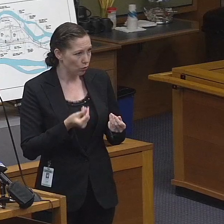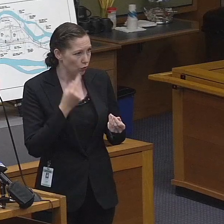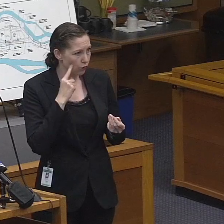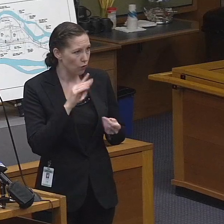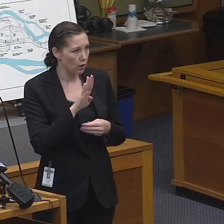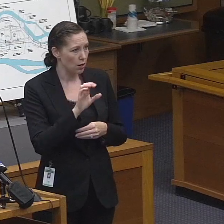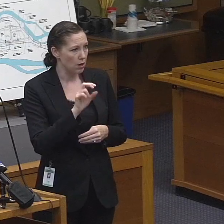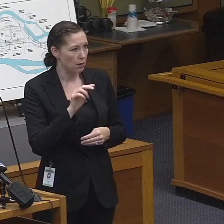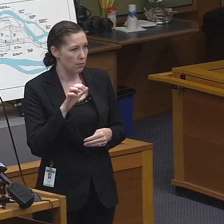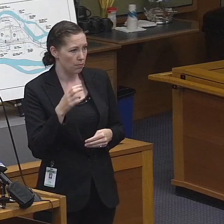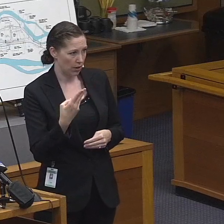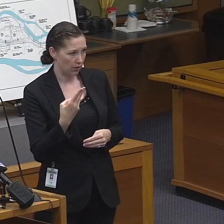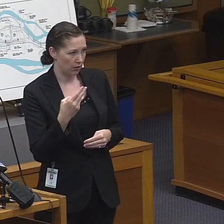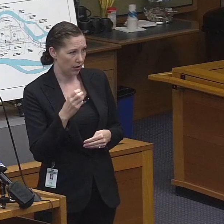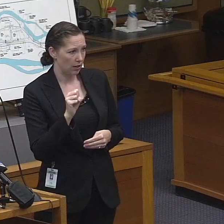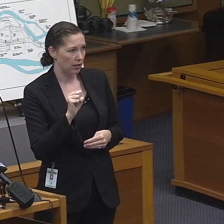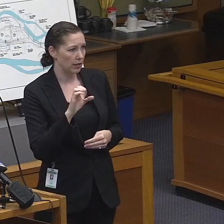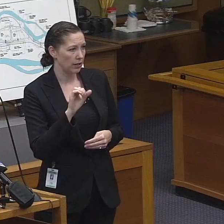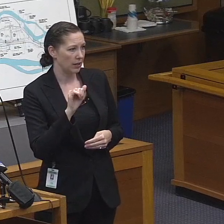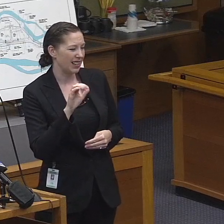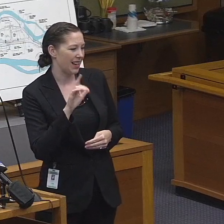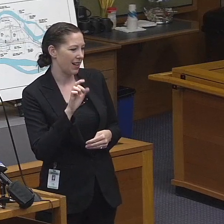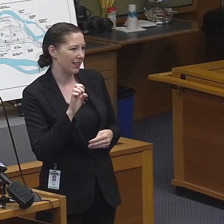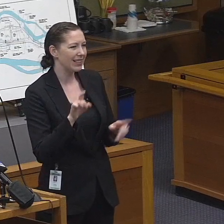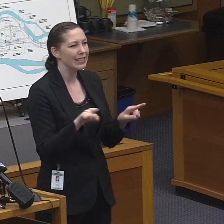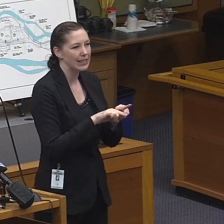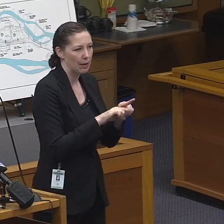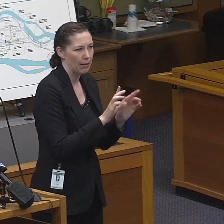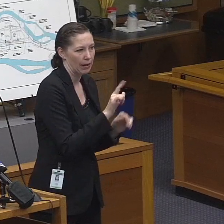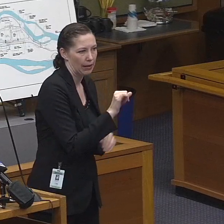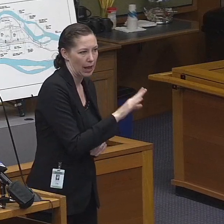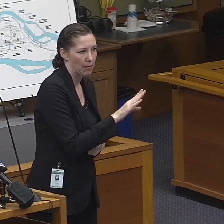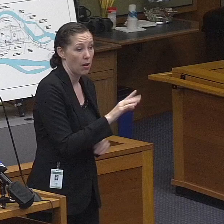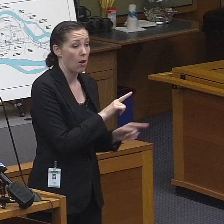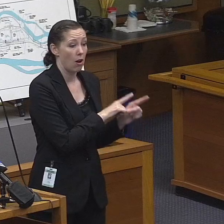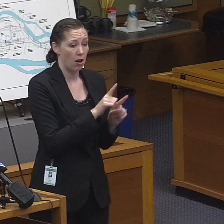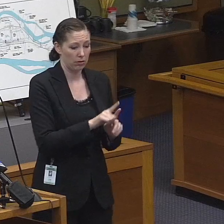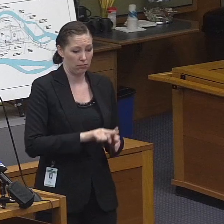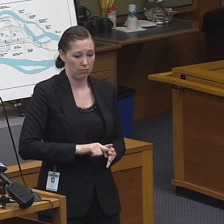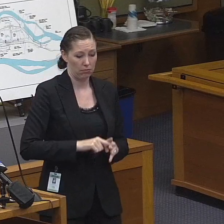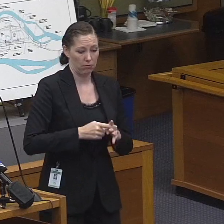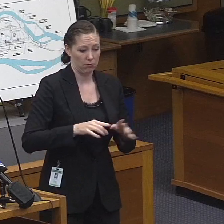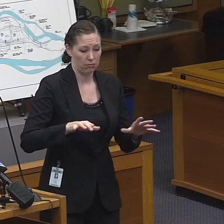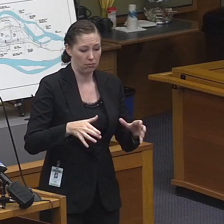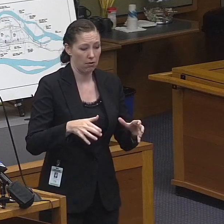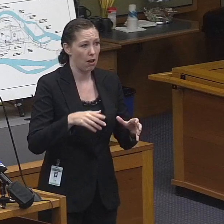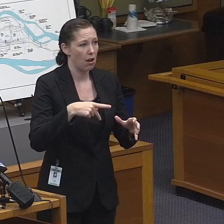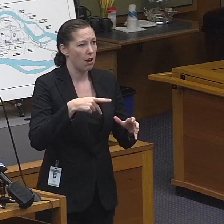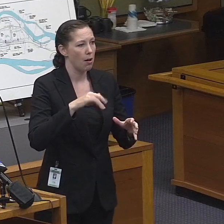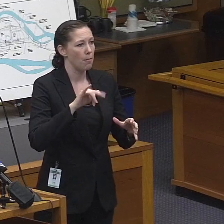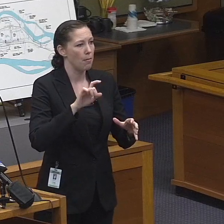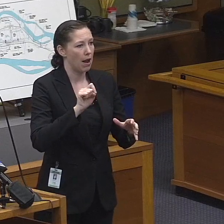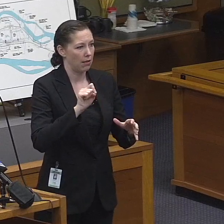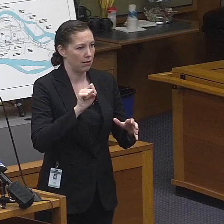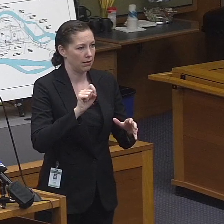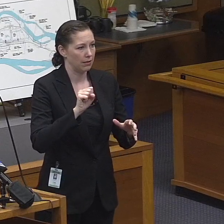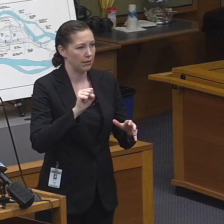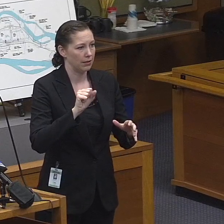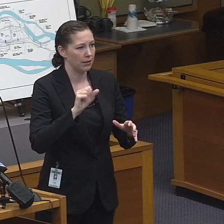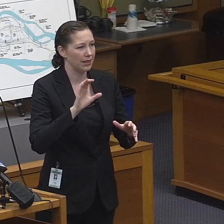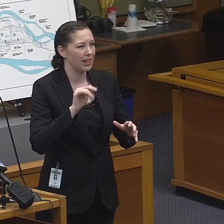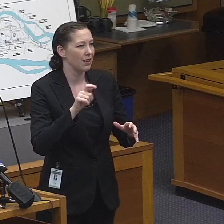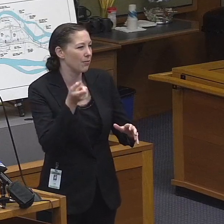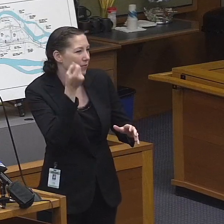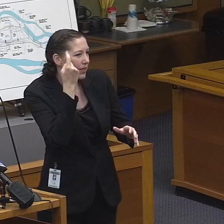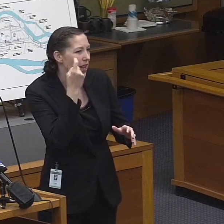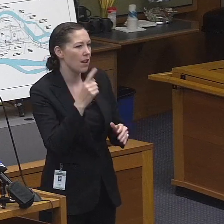scale in the lab, as we completed last weekend, the pilot scale, which is a model of the treatment plant located there in Garen Island at the